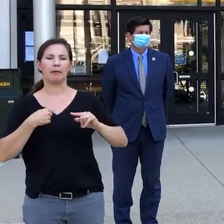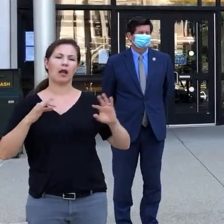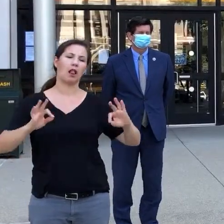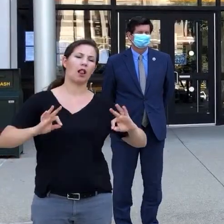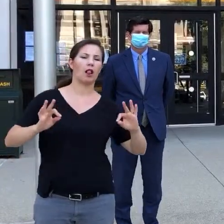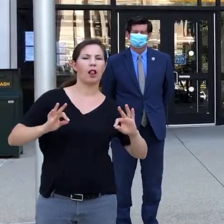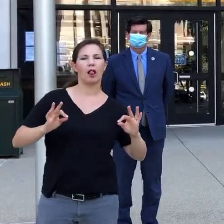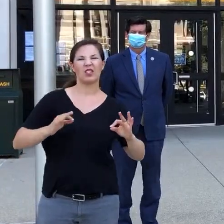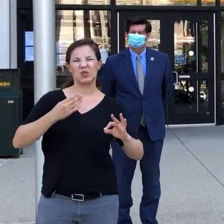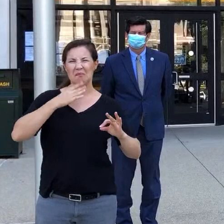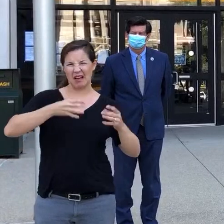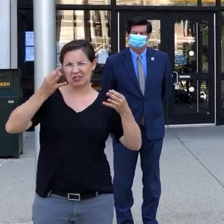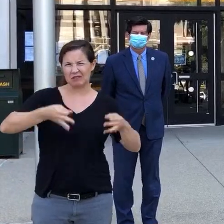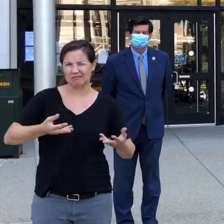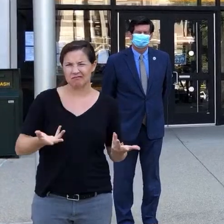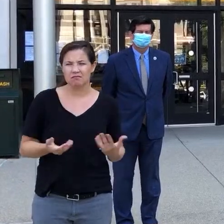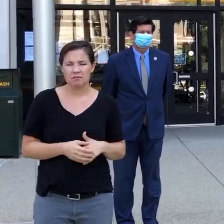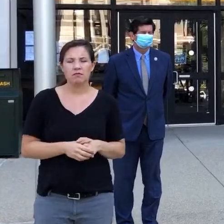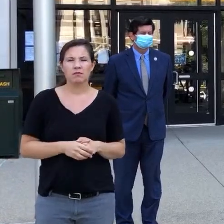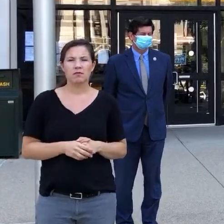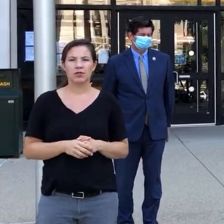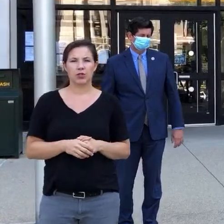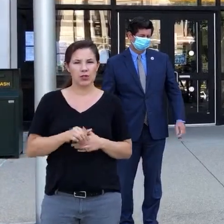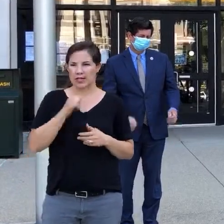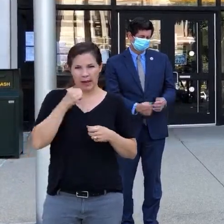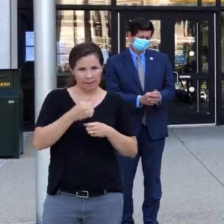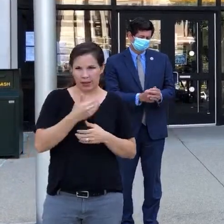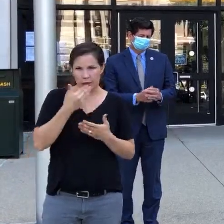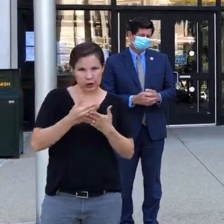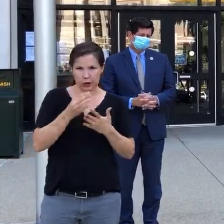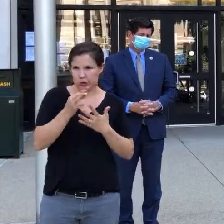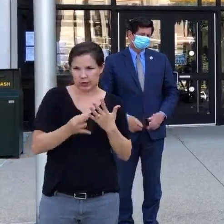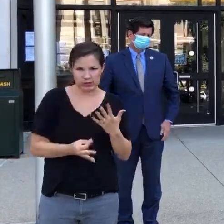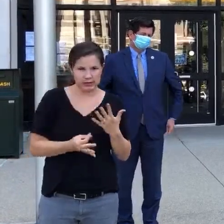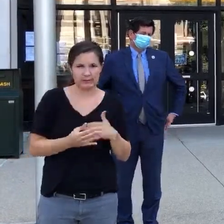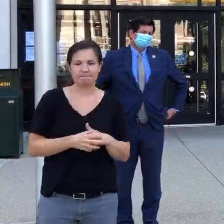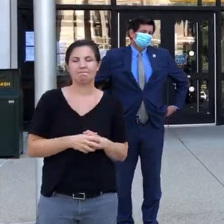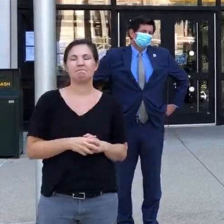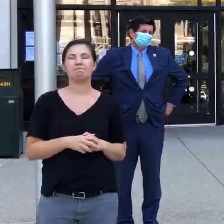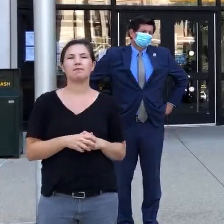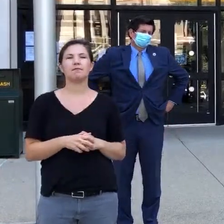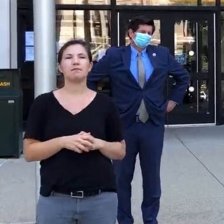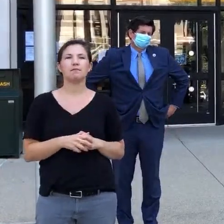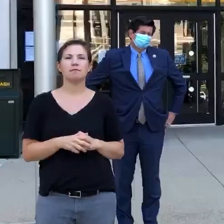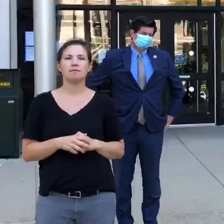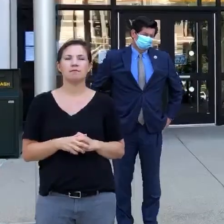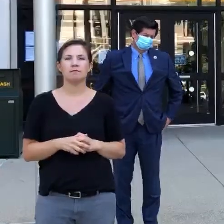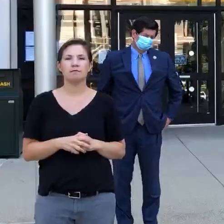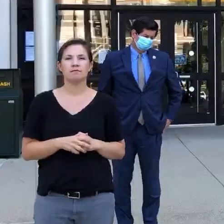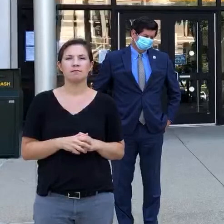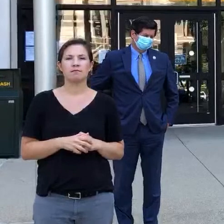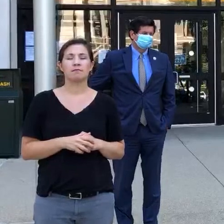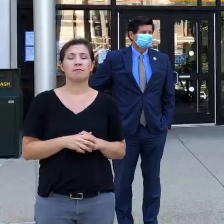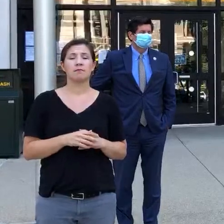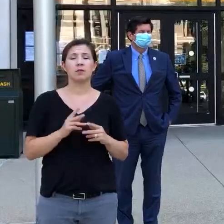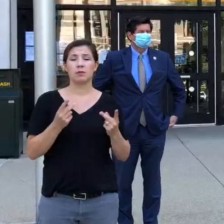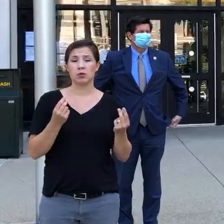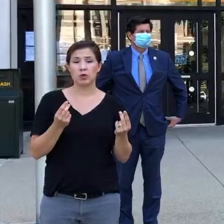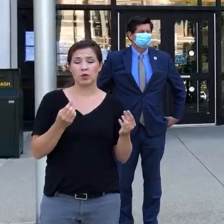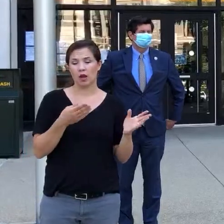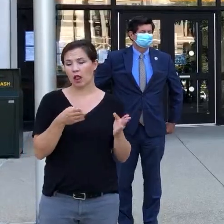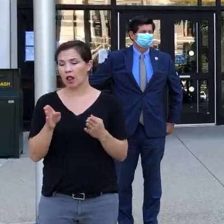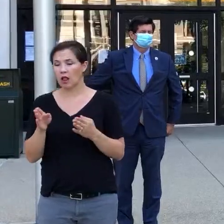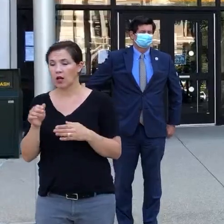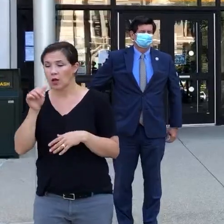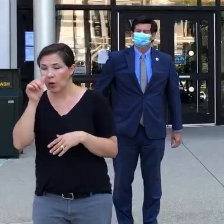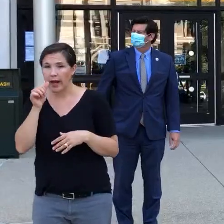judgment, and that people are not making good decisions around this, and they're turning to cocaine or